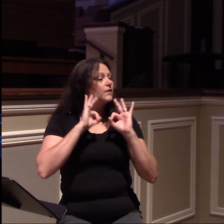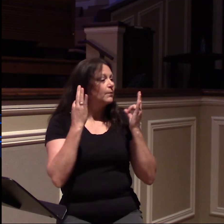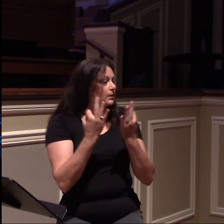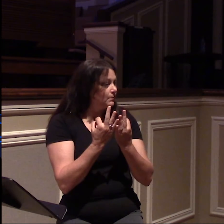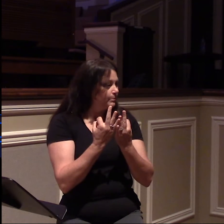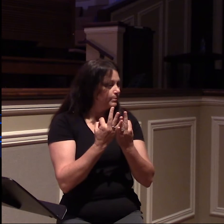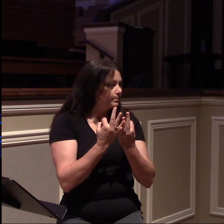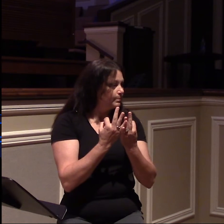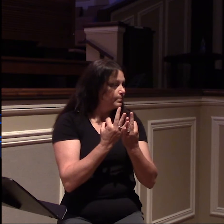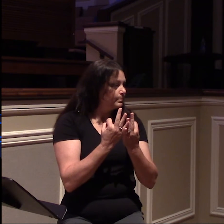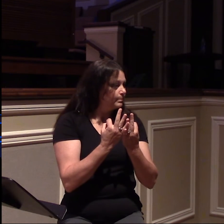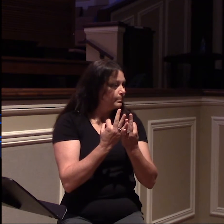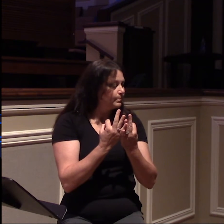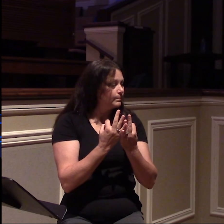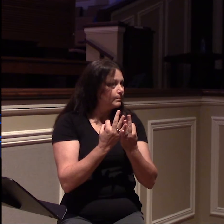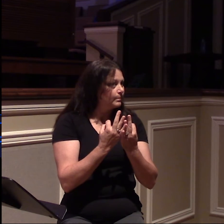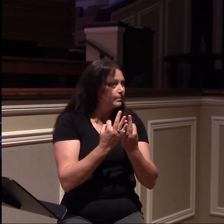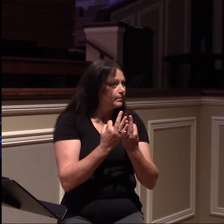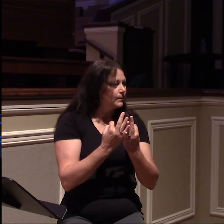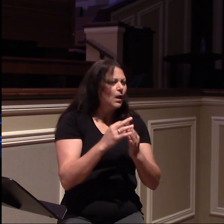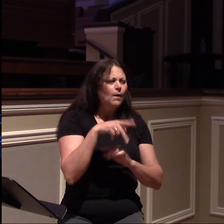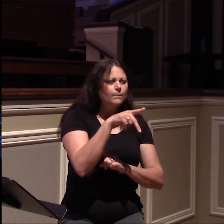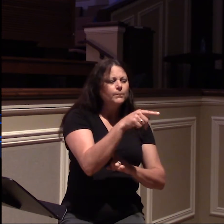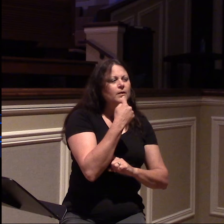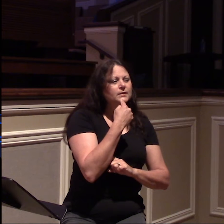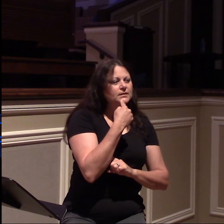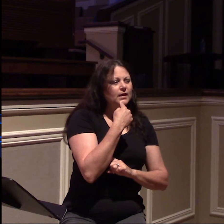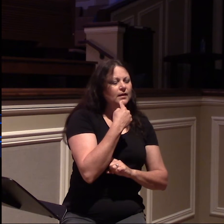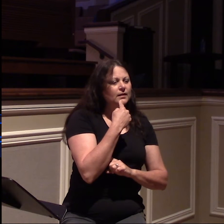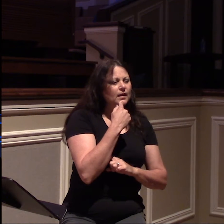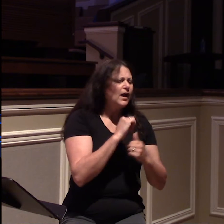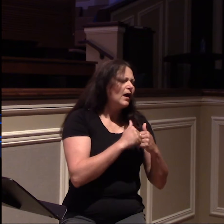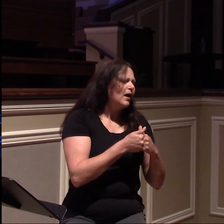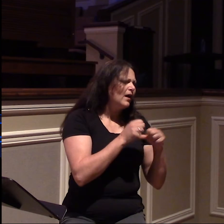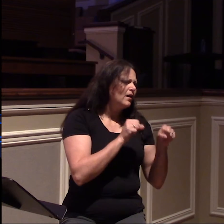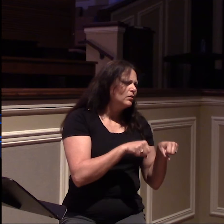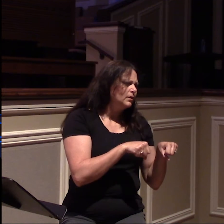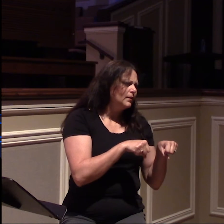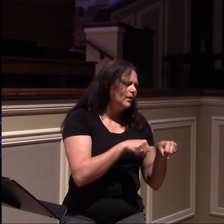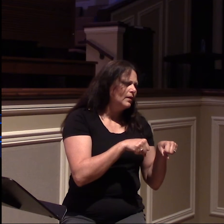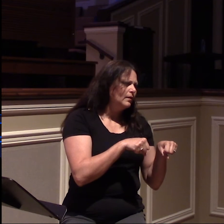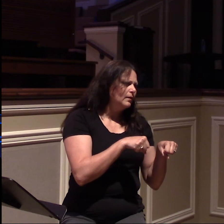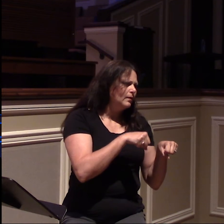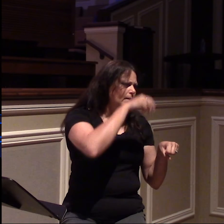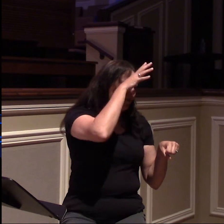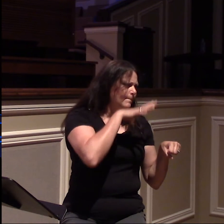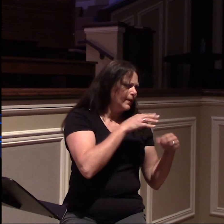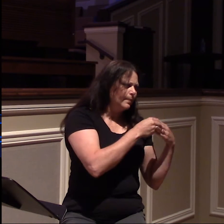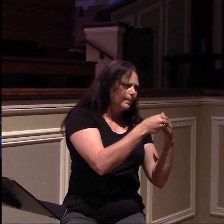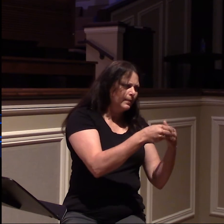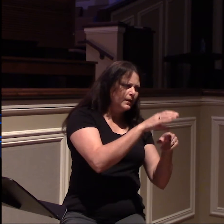5. He says, how can a man lead in the church if he cannot lead his own family? And so a man